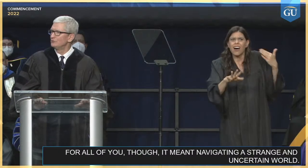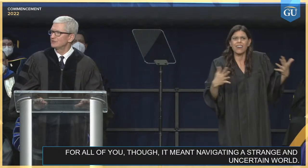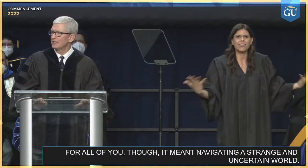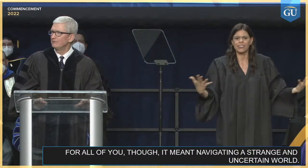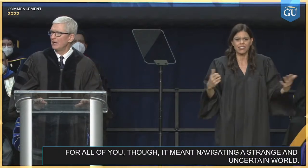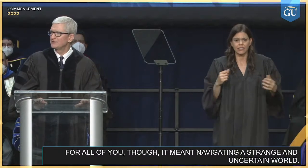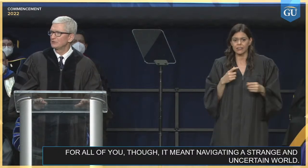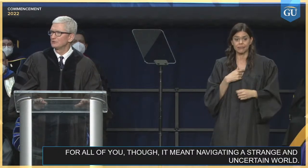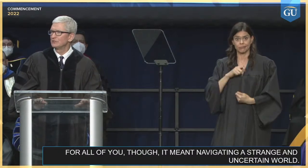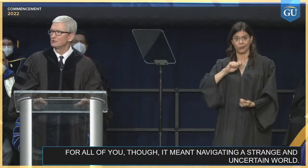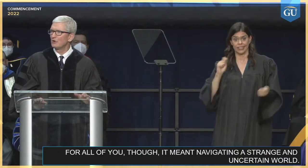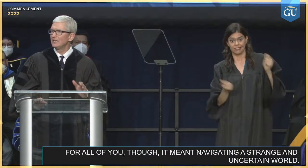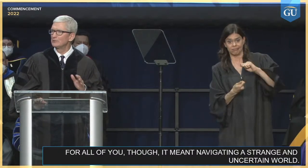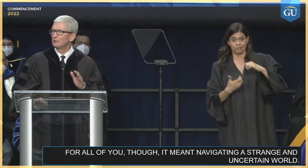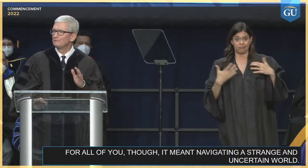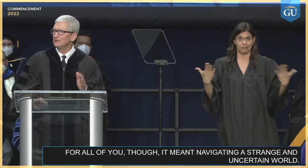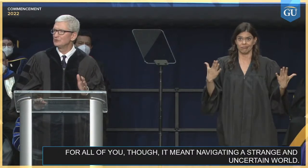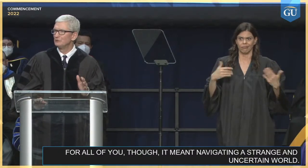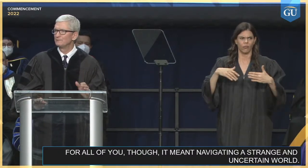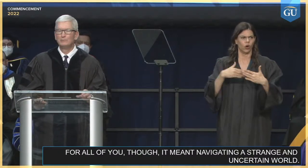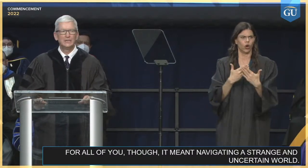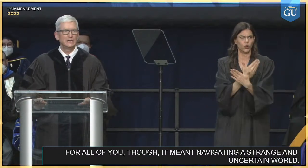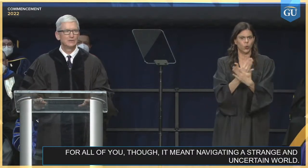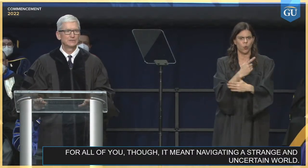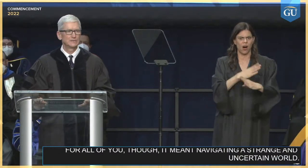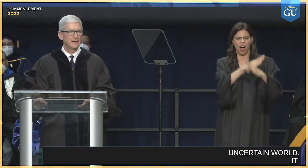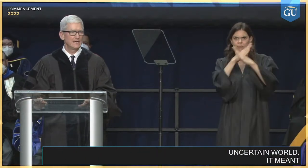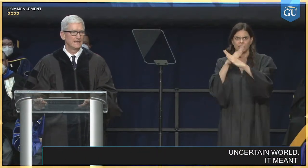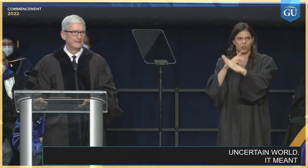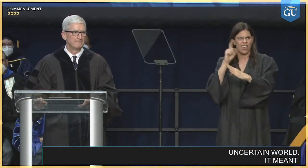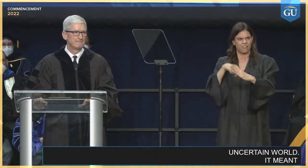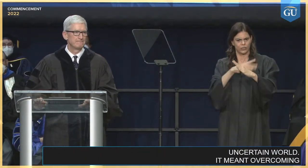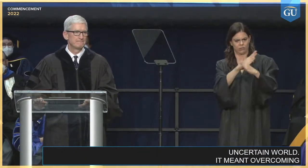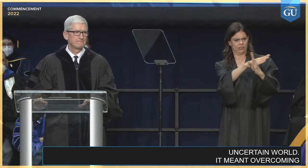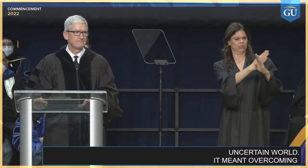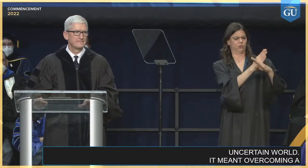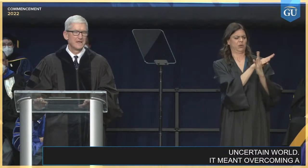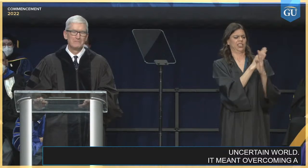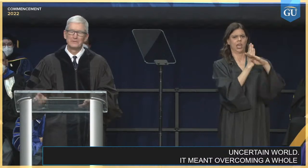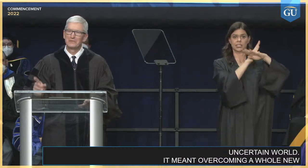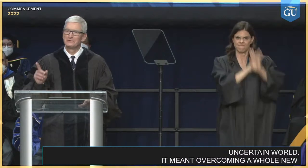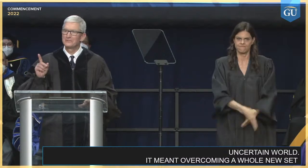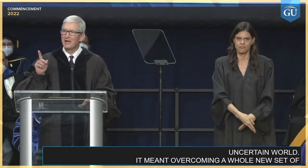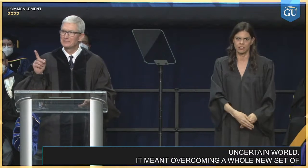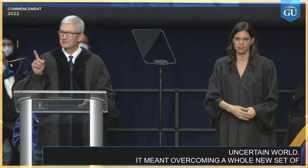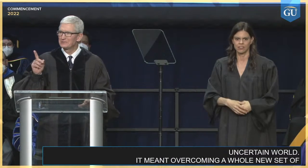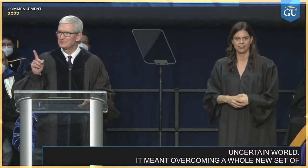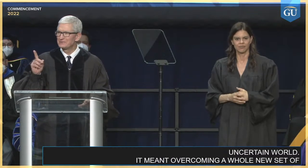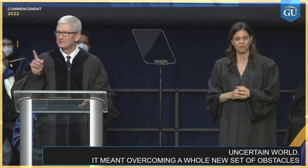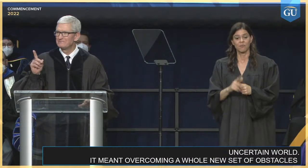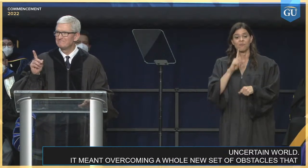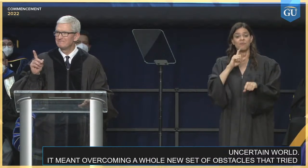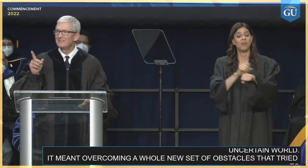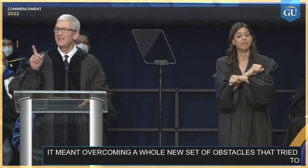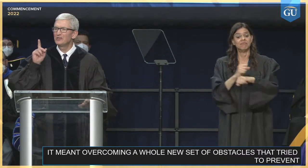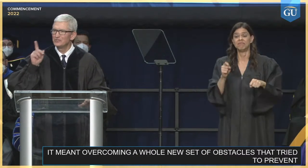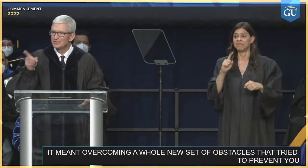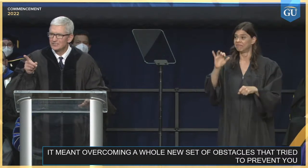of obstacles that tried to prevent you from being here today. But those obstacles, they couldn't stop